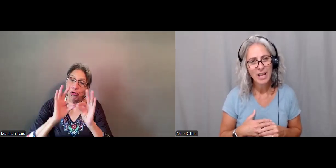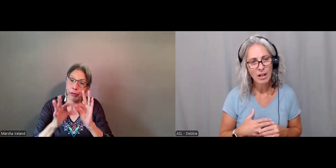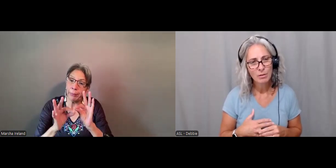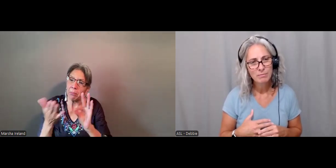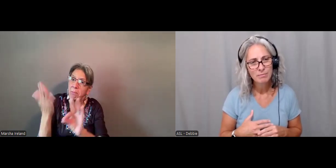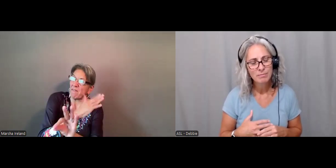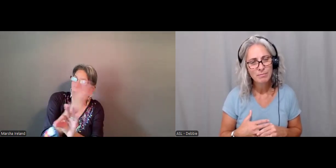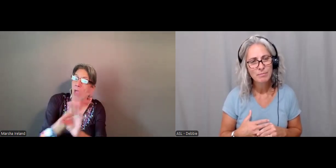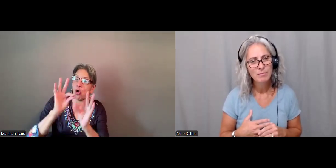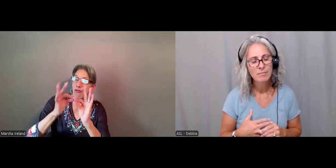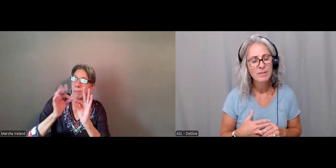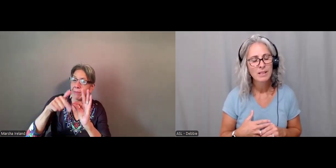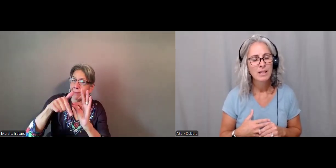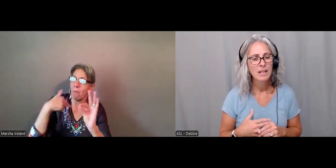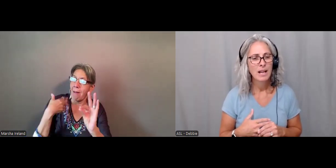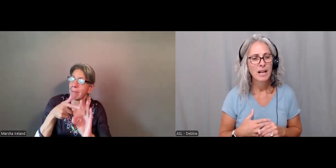Olive Elm,